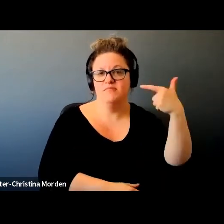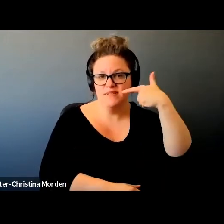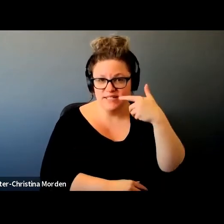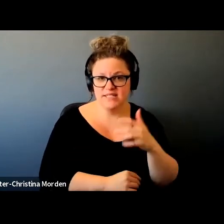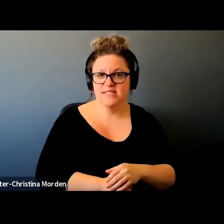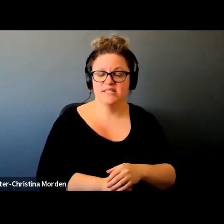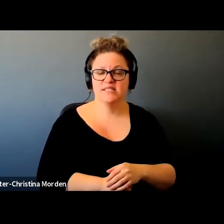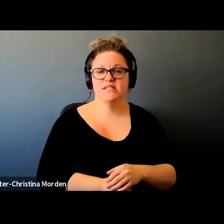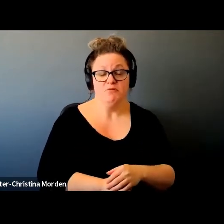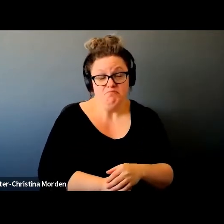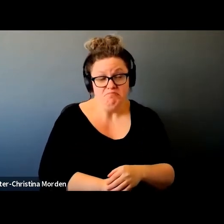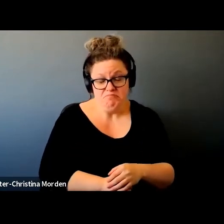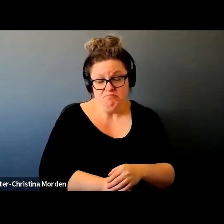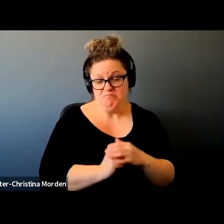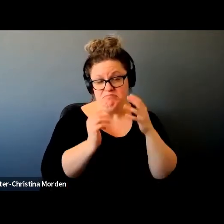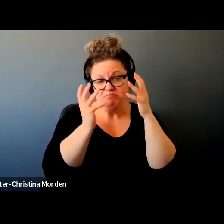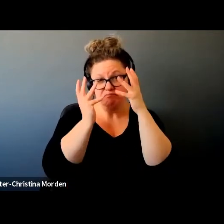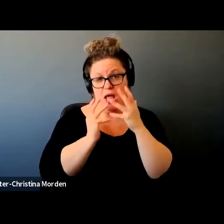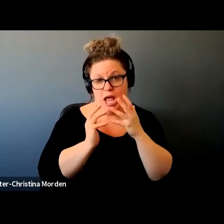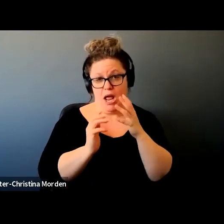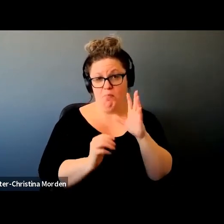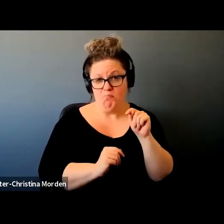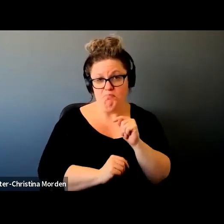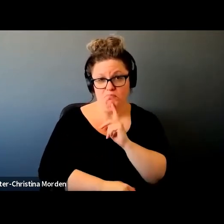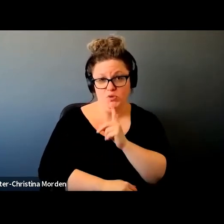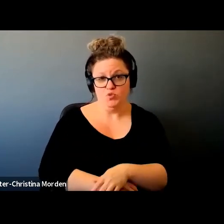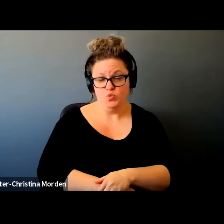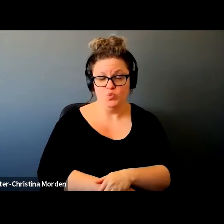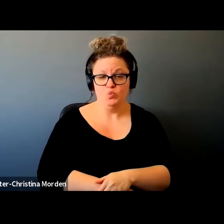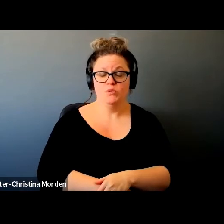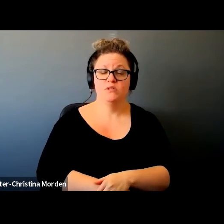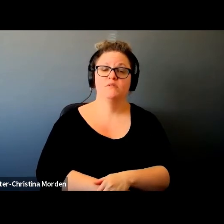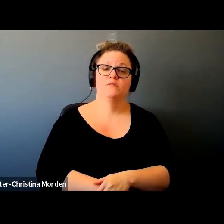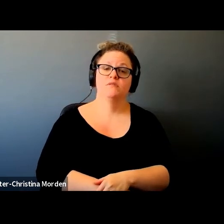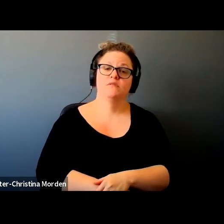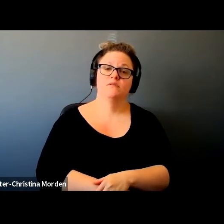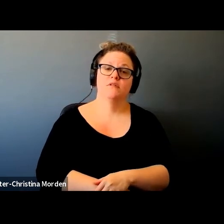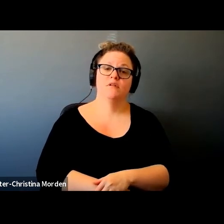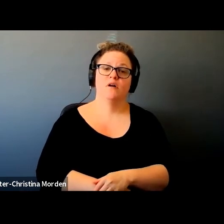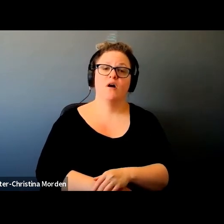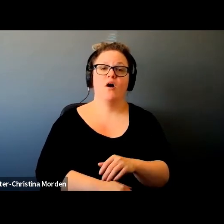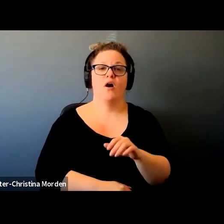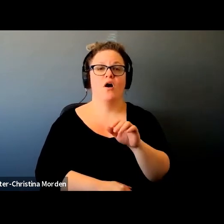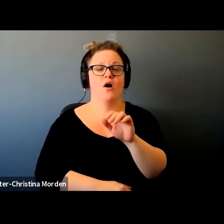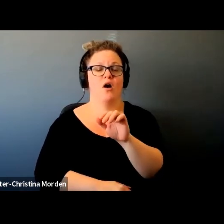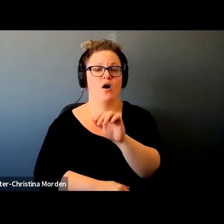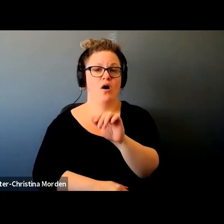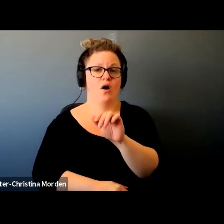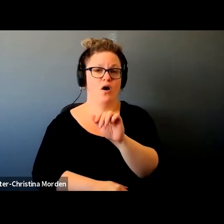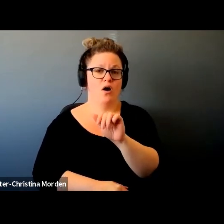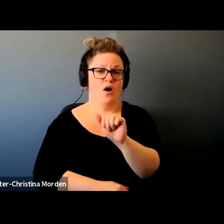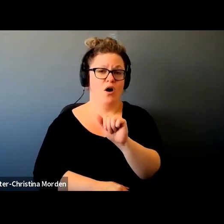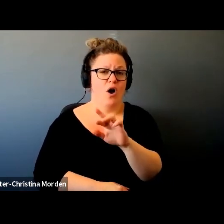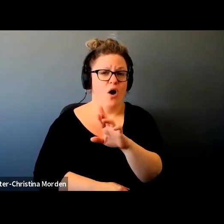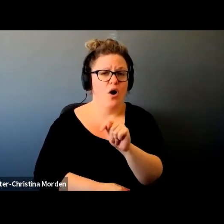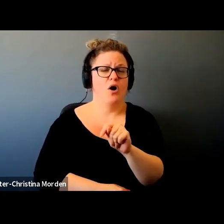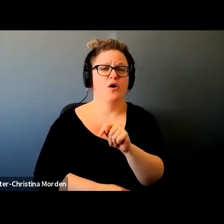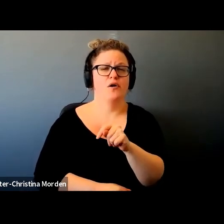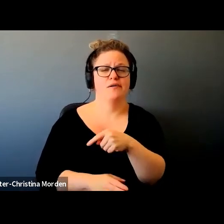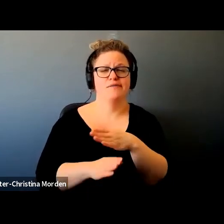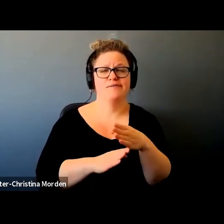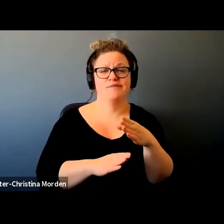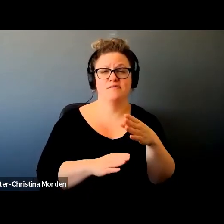it's a sad reality, but it is the fact that arts and creative people are not funded very well